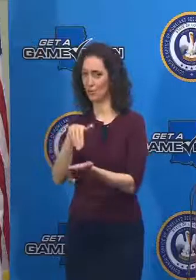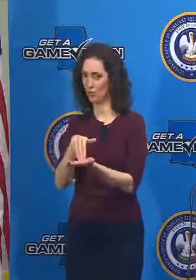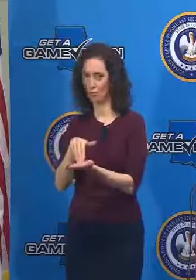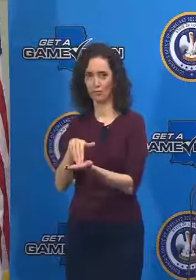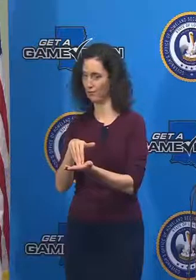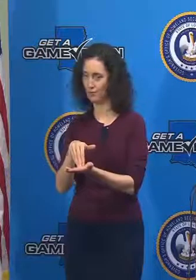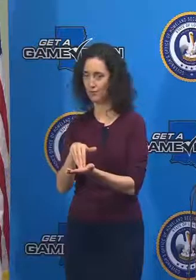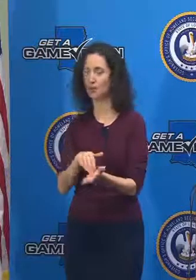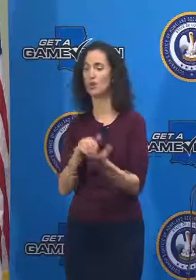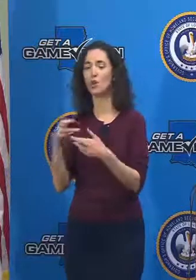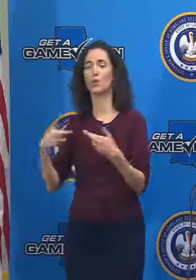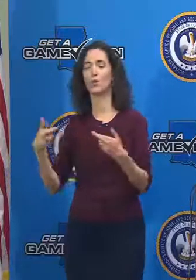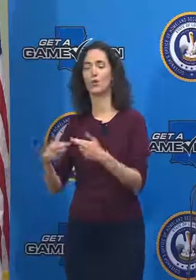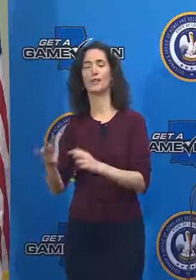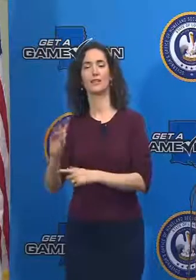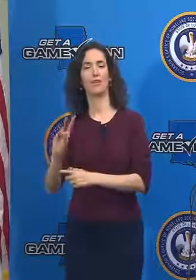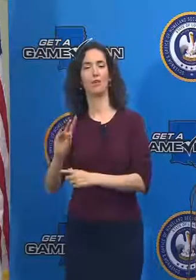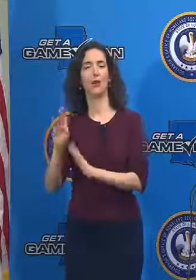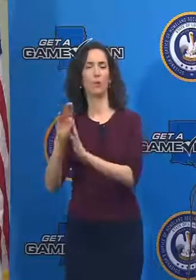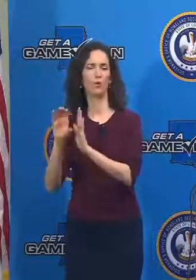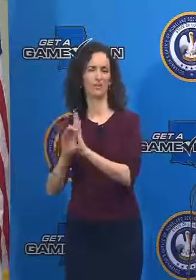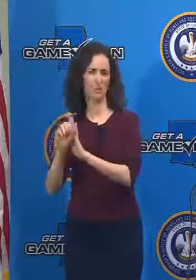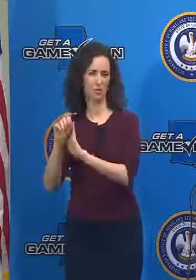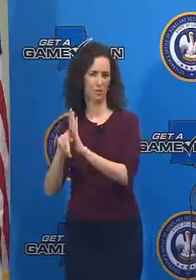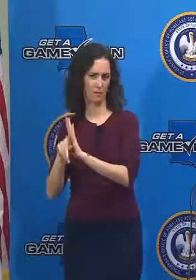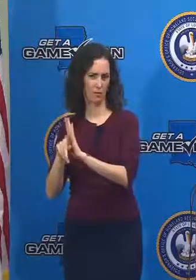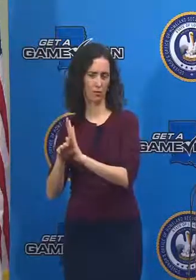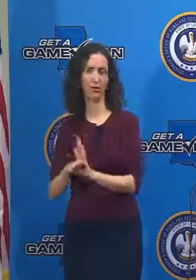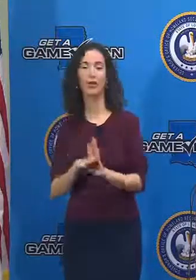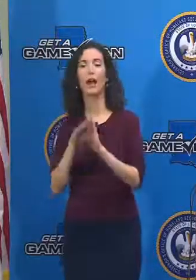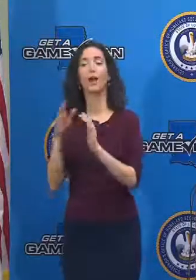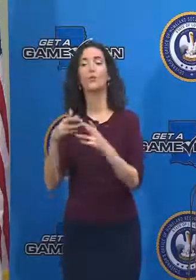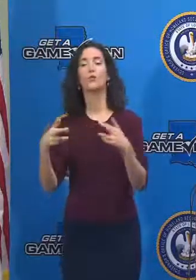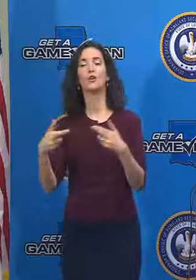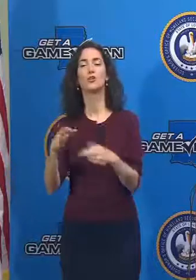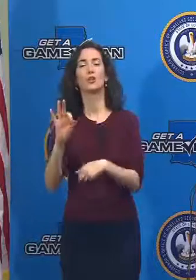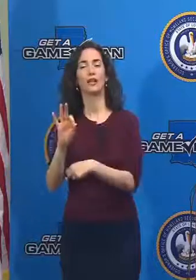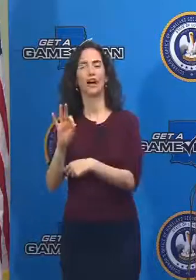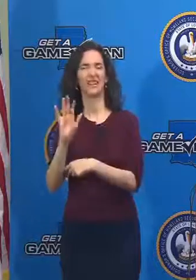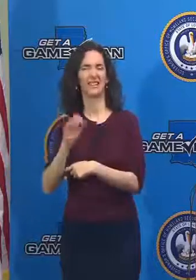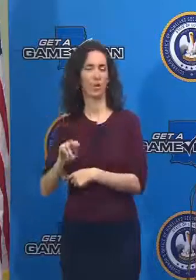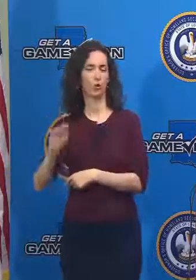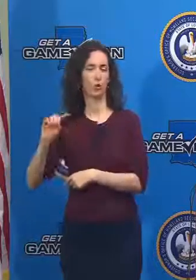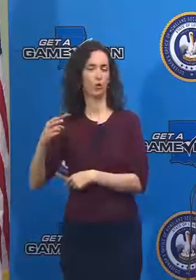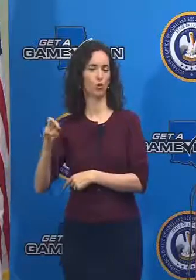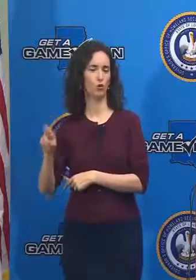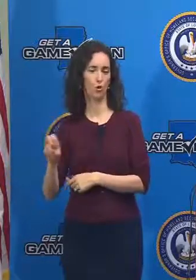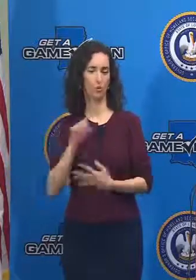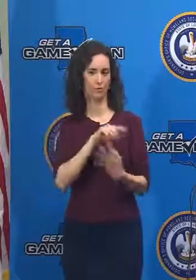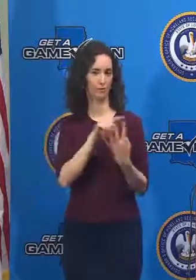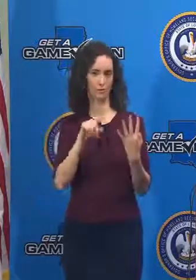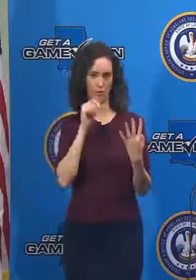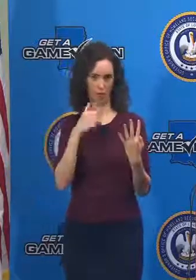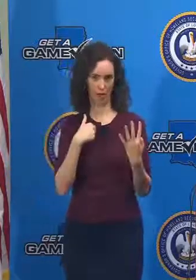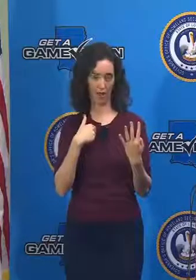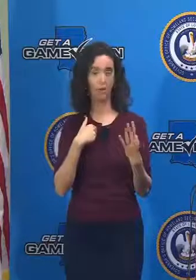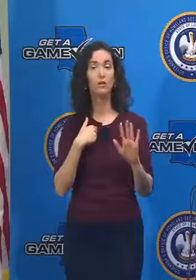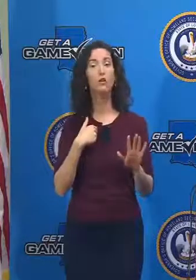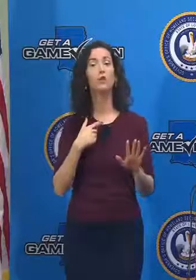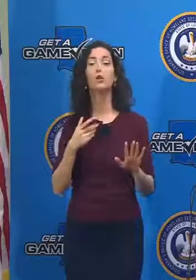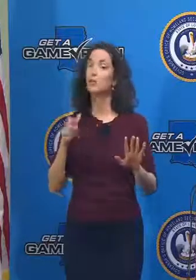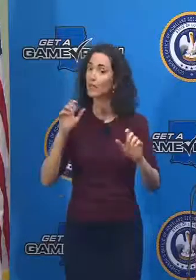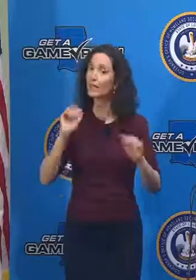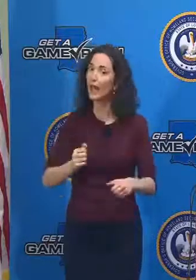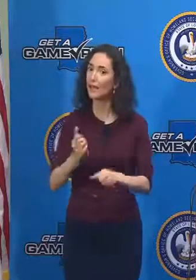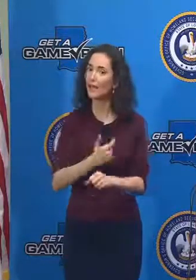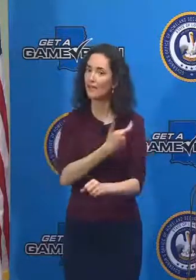Region 7, Bossier, Shreveport, and Region 9 on the North Shore. Now, to be sure, there are vaccinations available